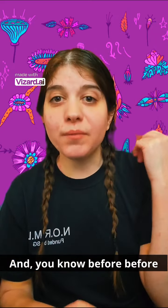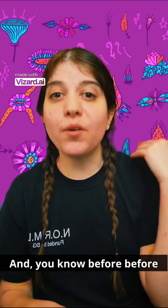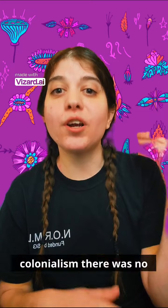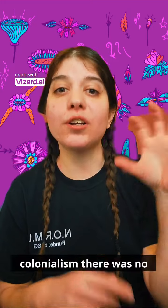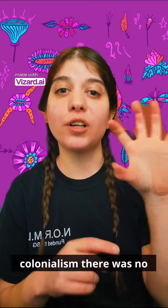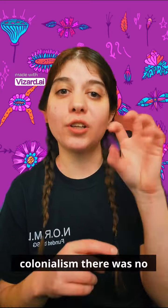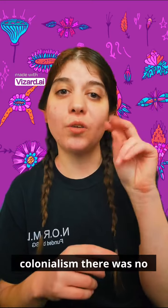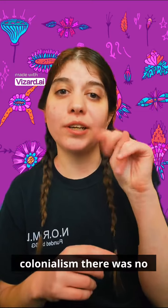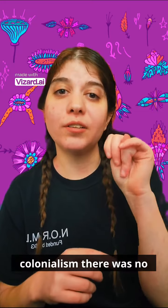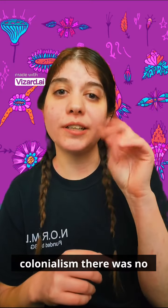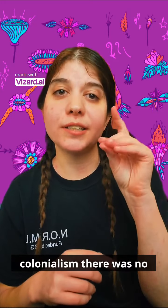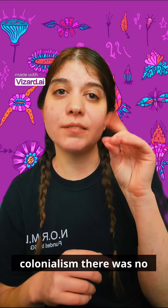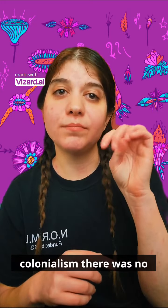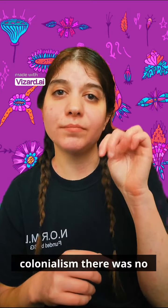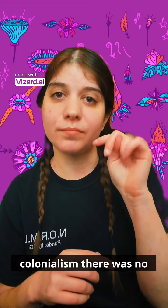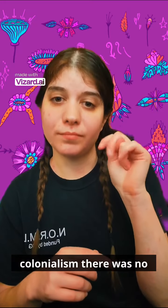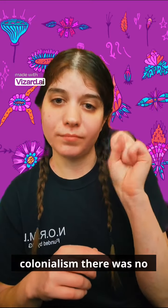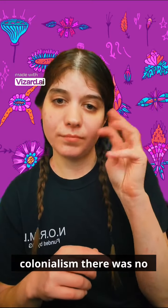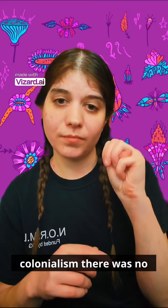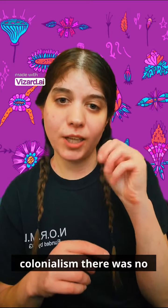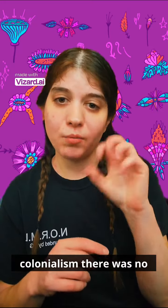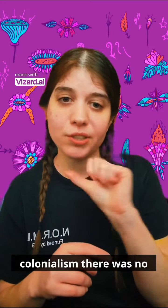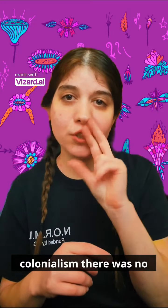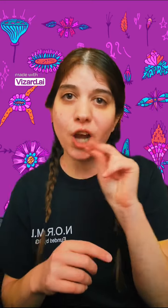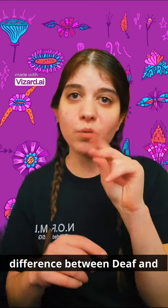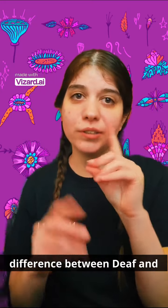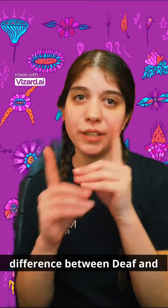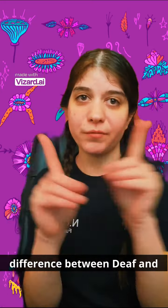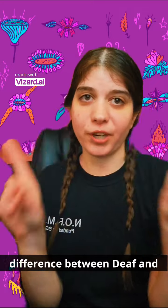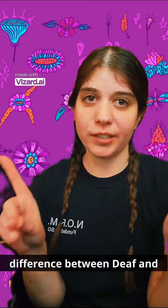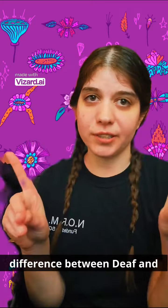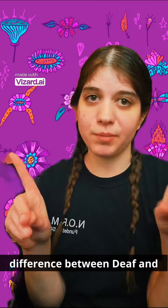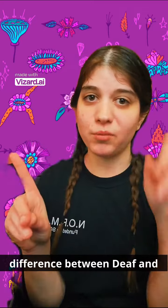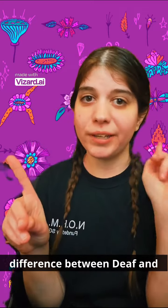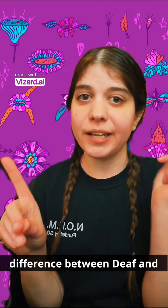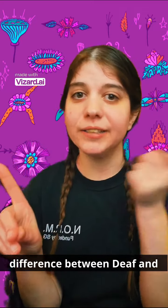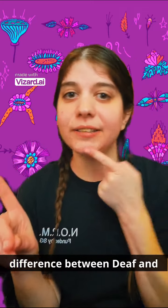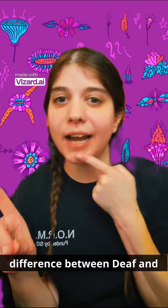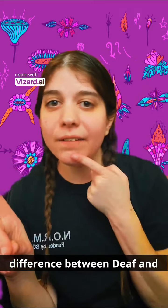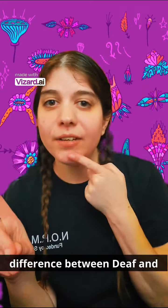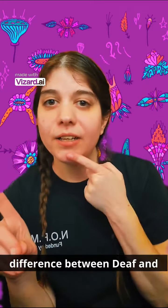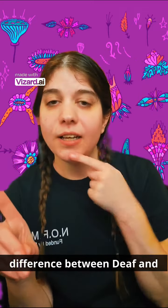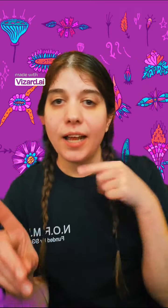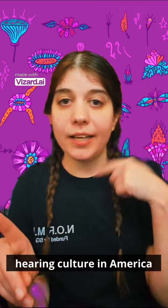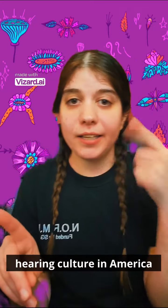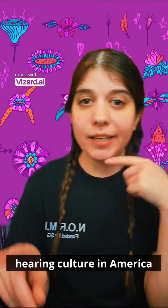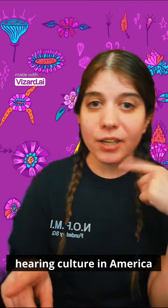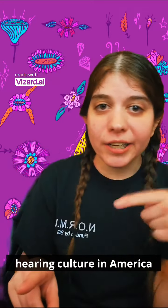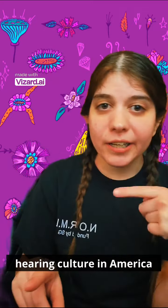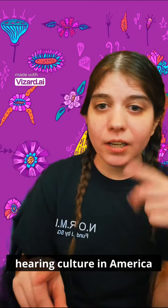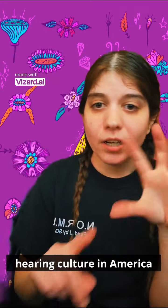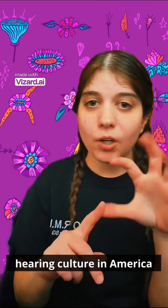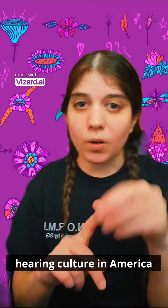before colonialism, there was no difference between deaf and hearing